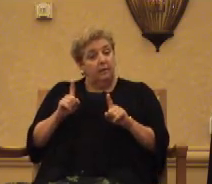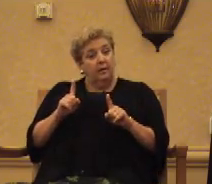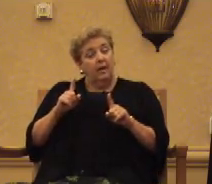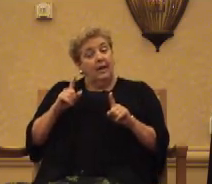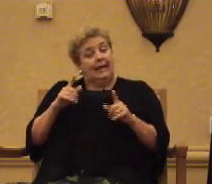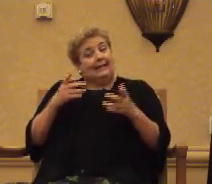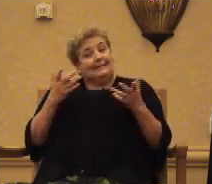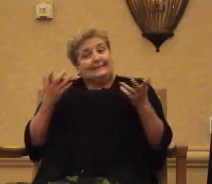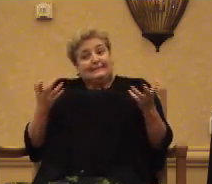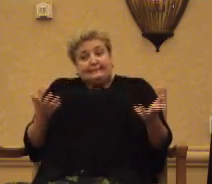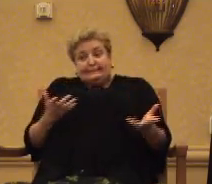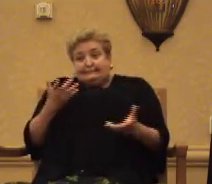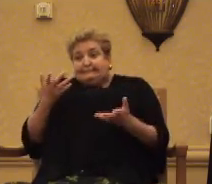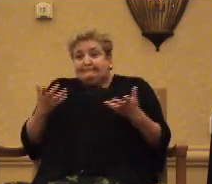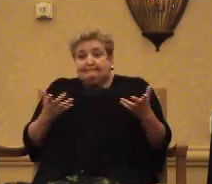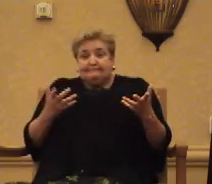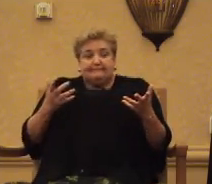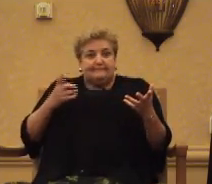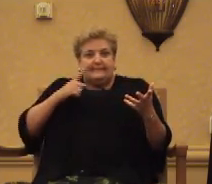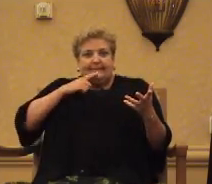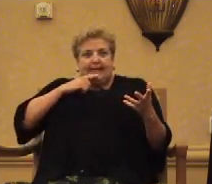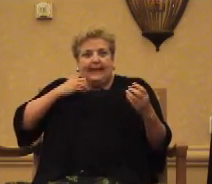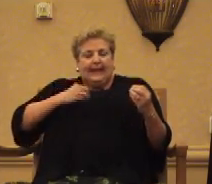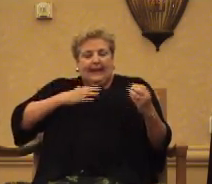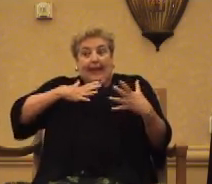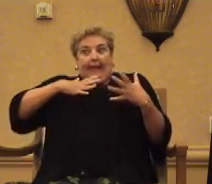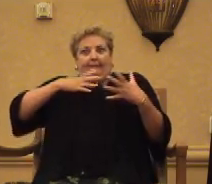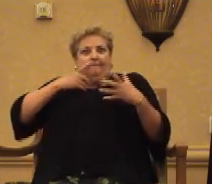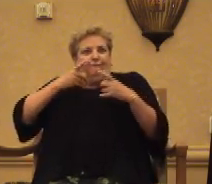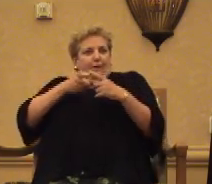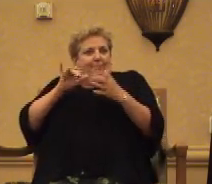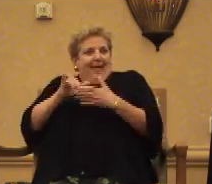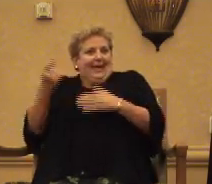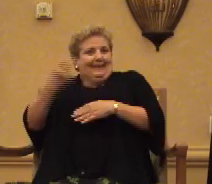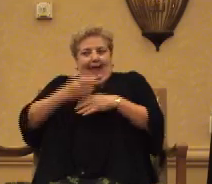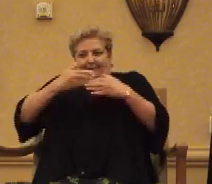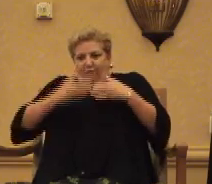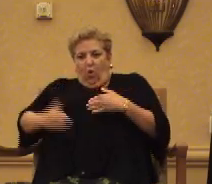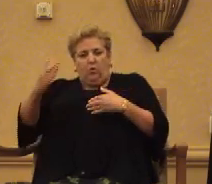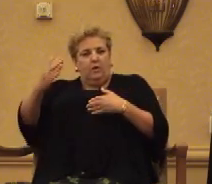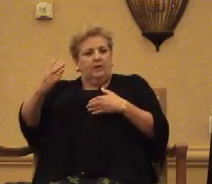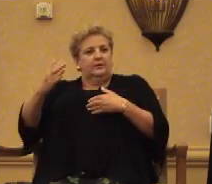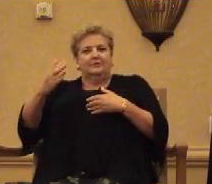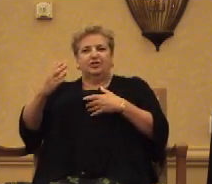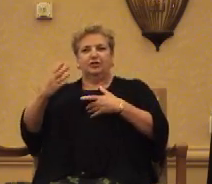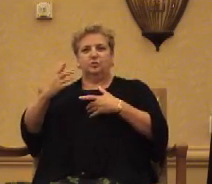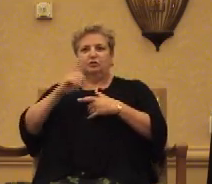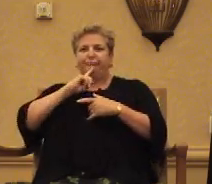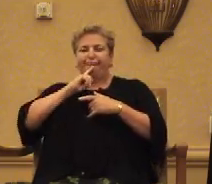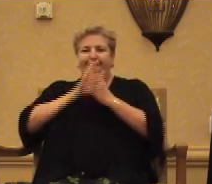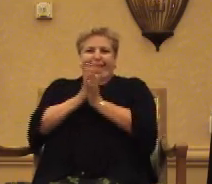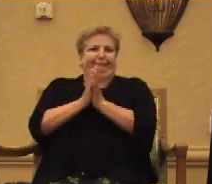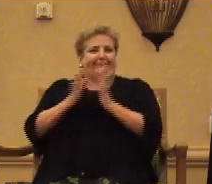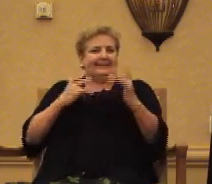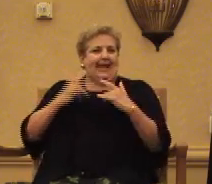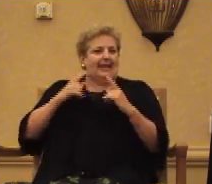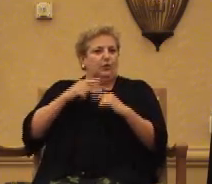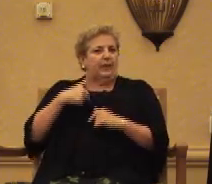me, getting lit up from that moment on just seemed to move into the center of my life. And over the next